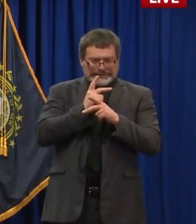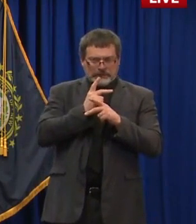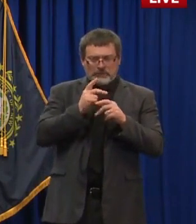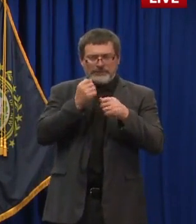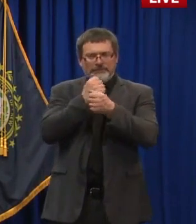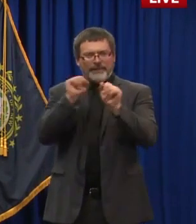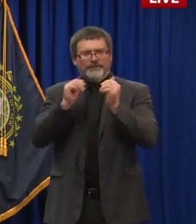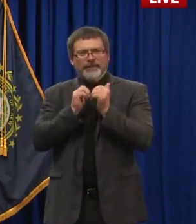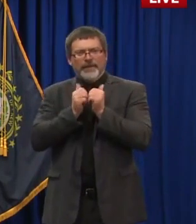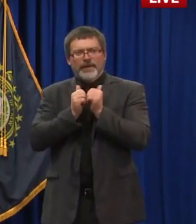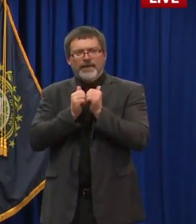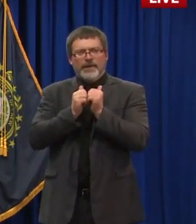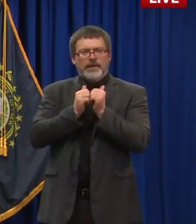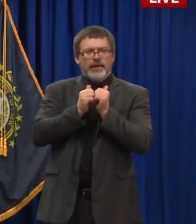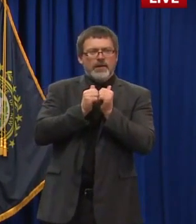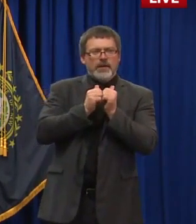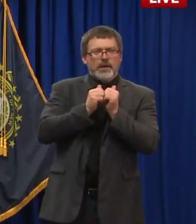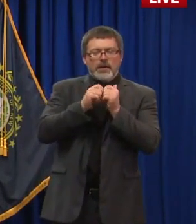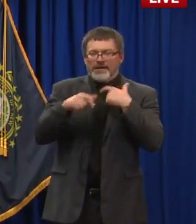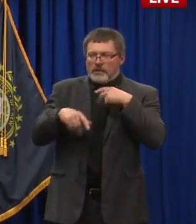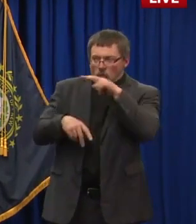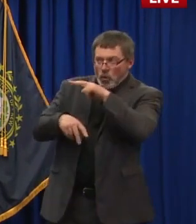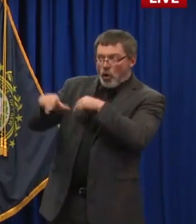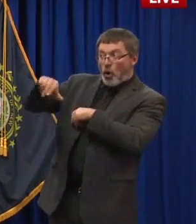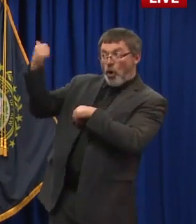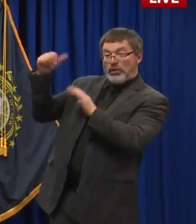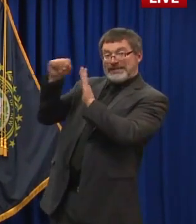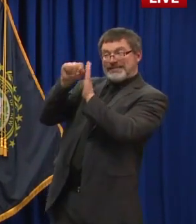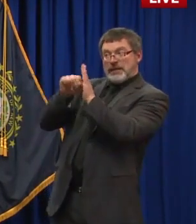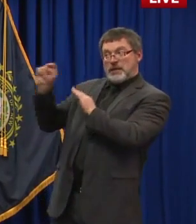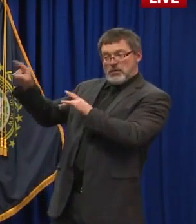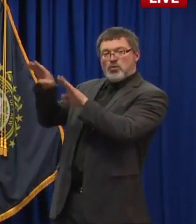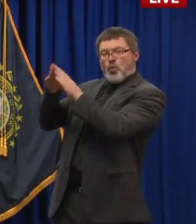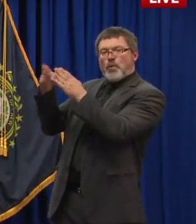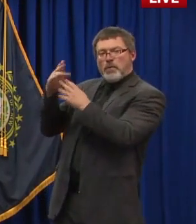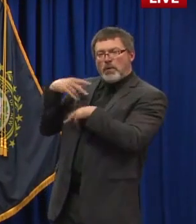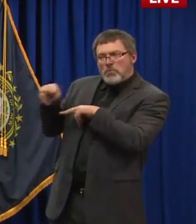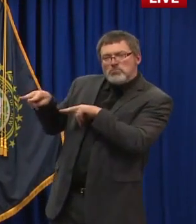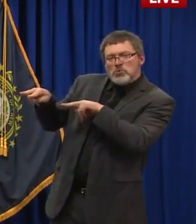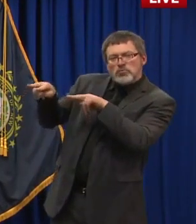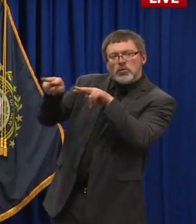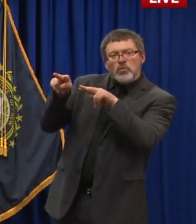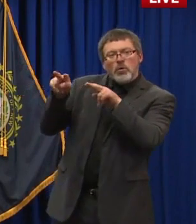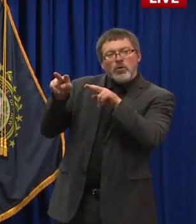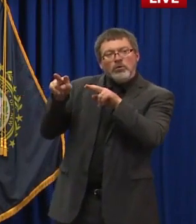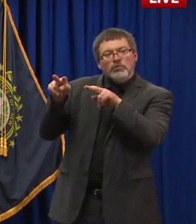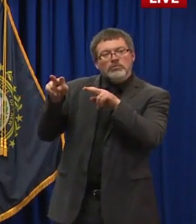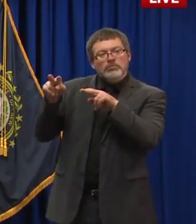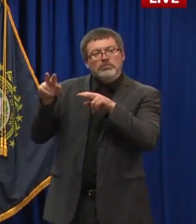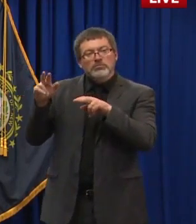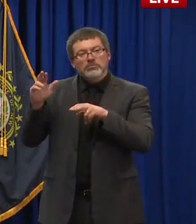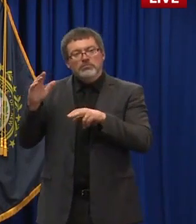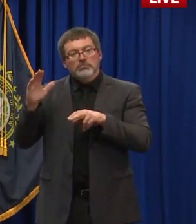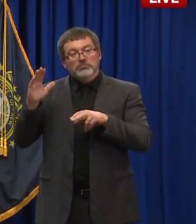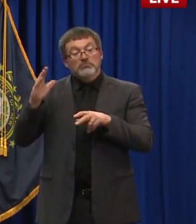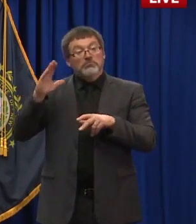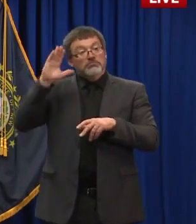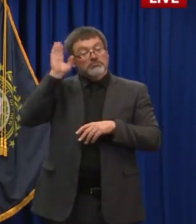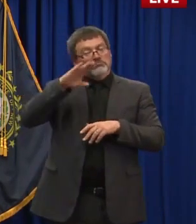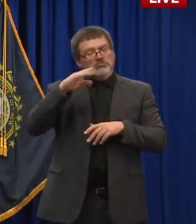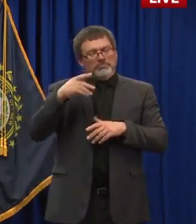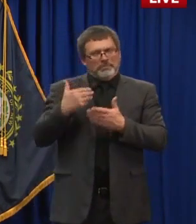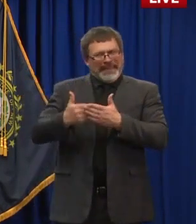countries, I got to tell you, I didn't think we were going to be able to get here by June 29th, but we are and we're doing it with great confidence. Our numbers continue to drop in New Hampshire.